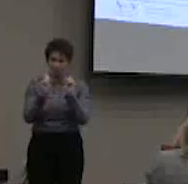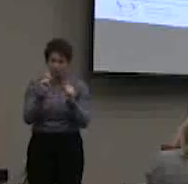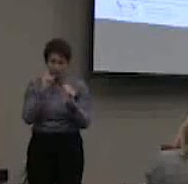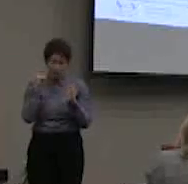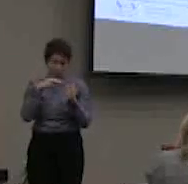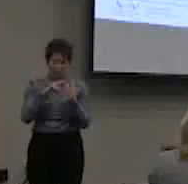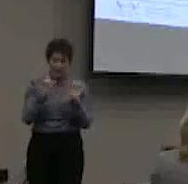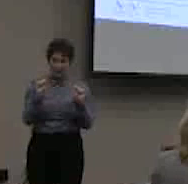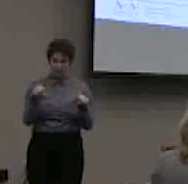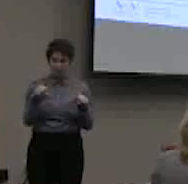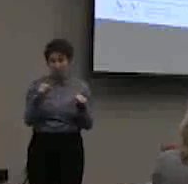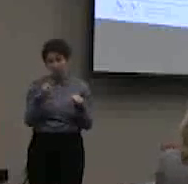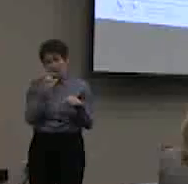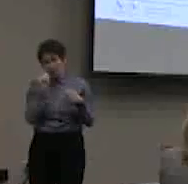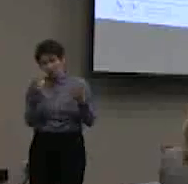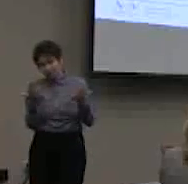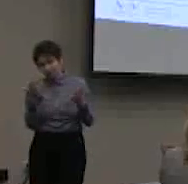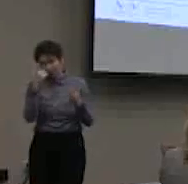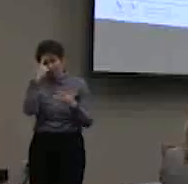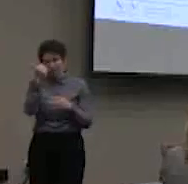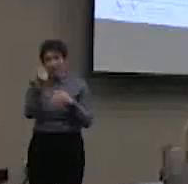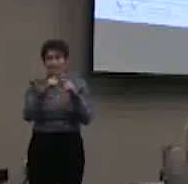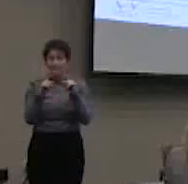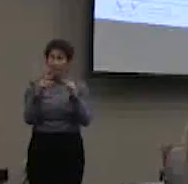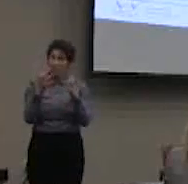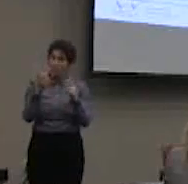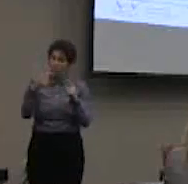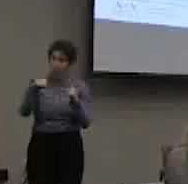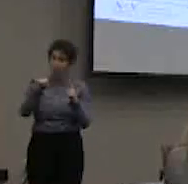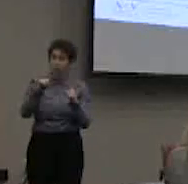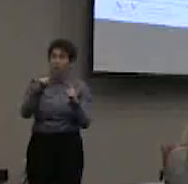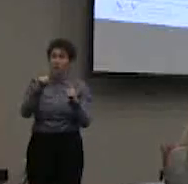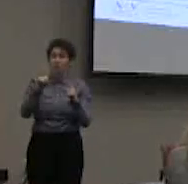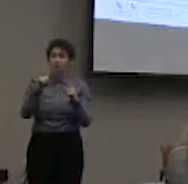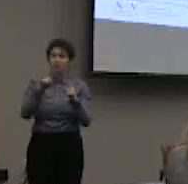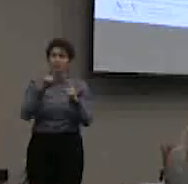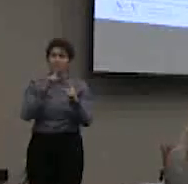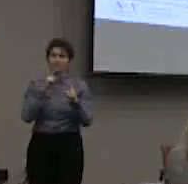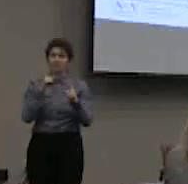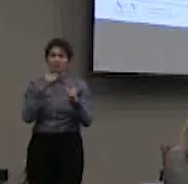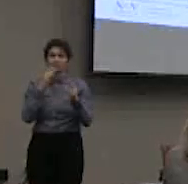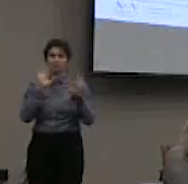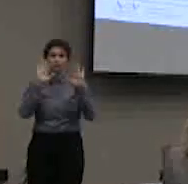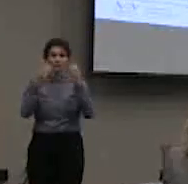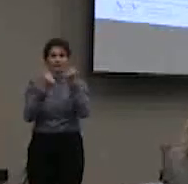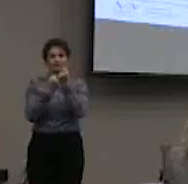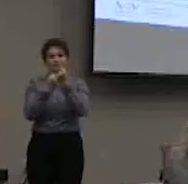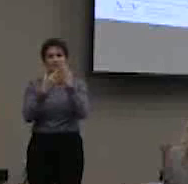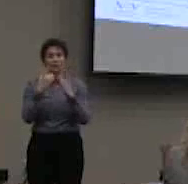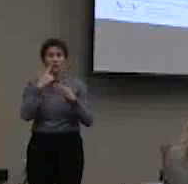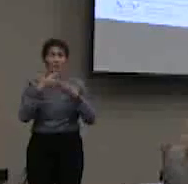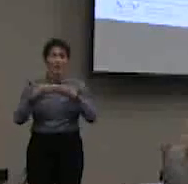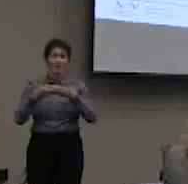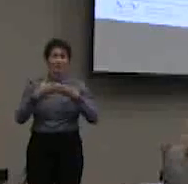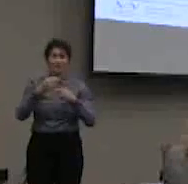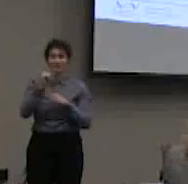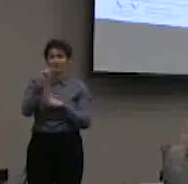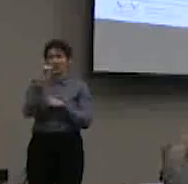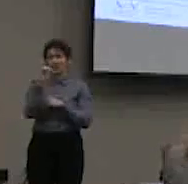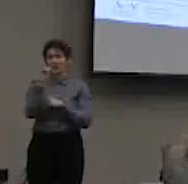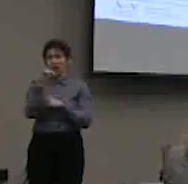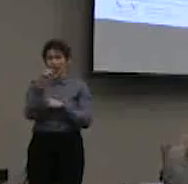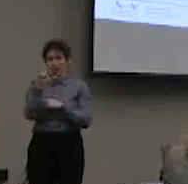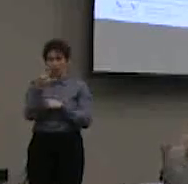we want you to, again, be great ambassadors for infants and toddlers. So we're going to take just a few minutes to think